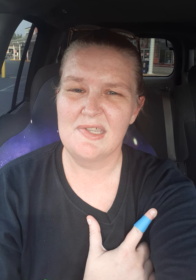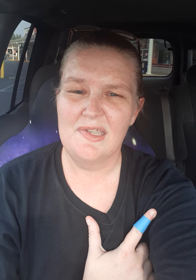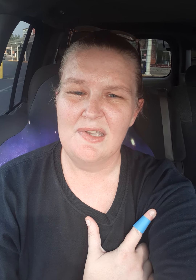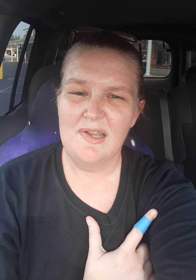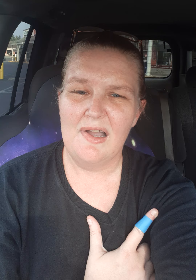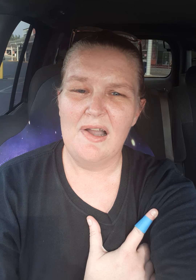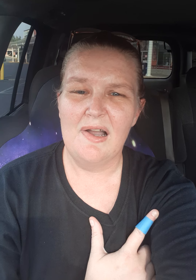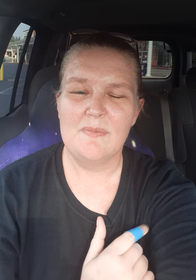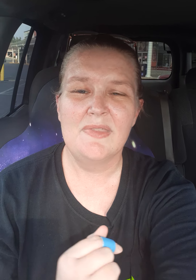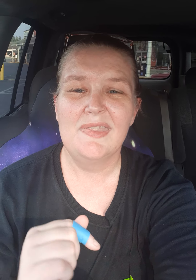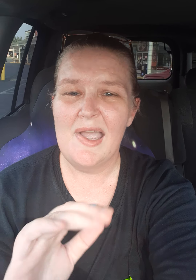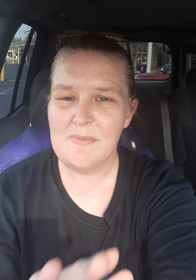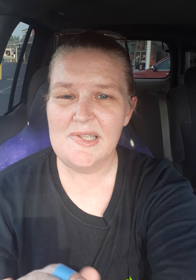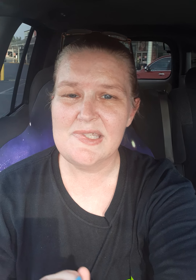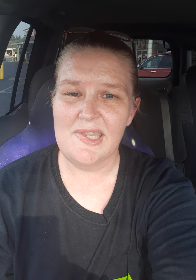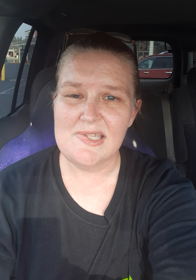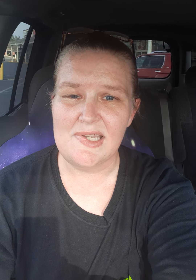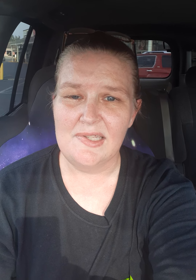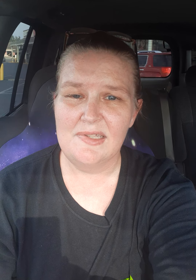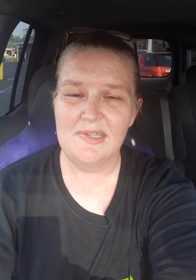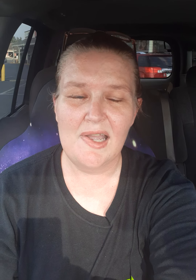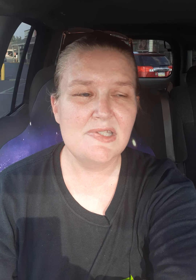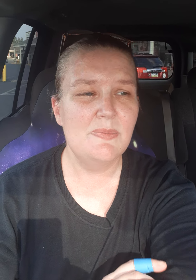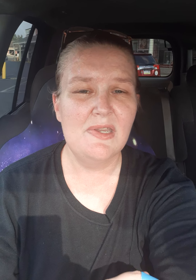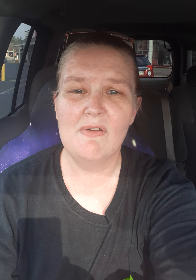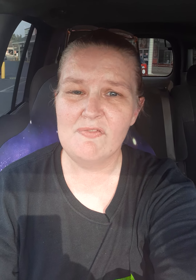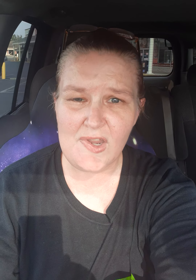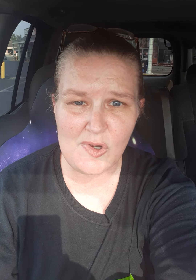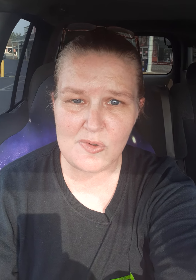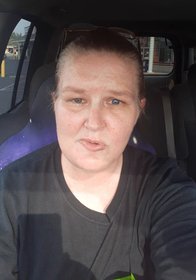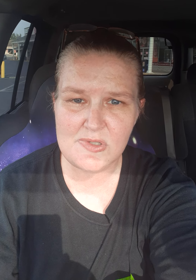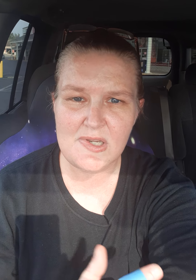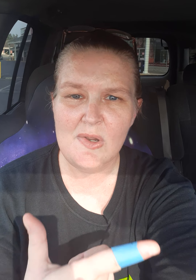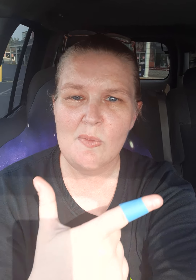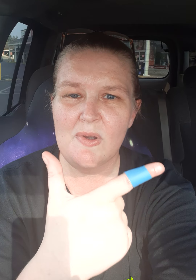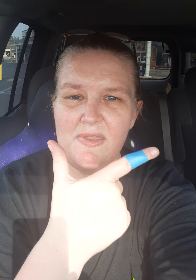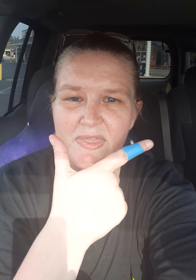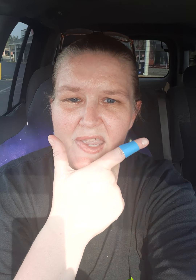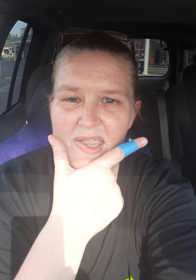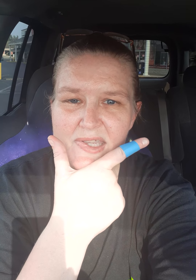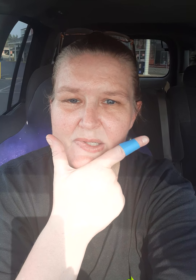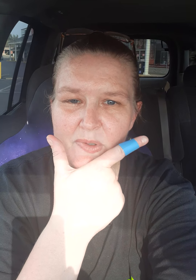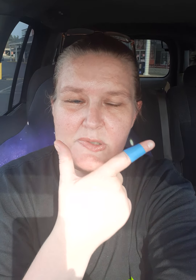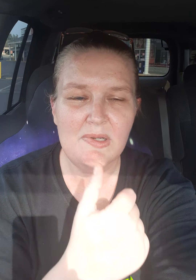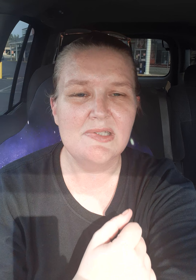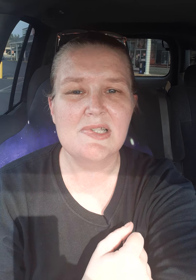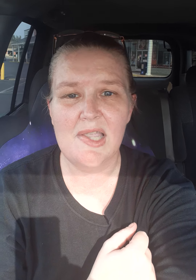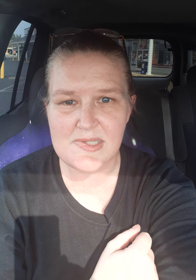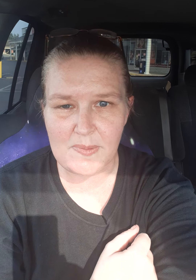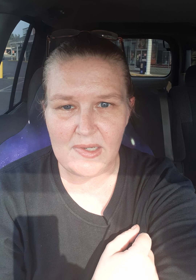Um, that means lazy. Not to be confused with this, which means lesbian.